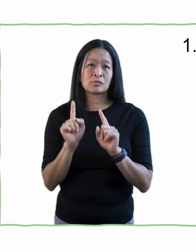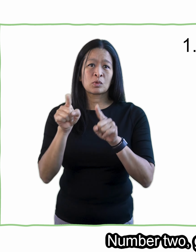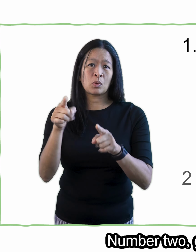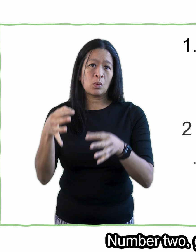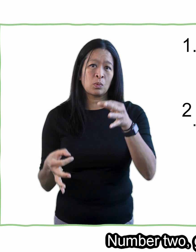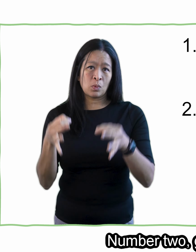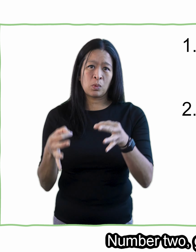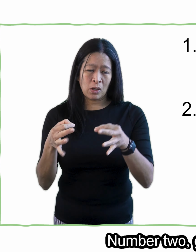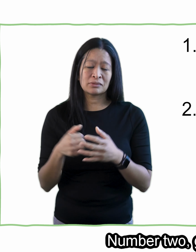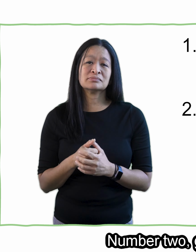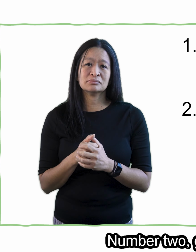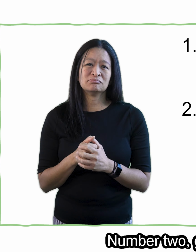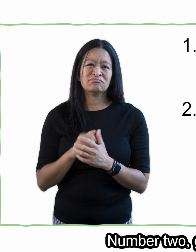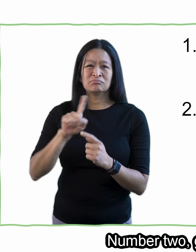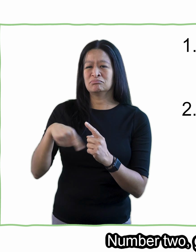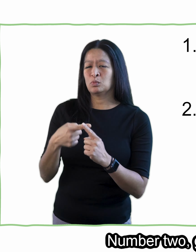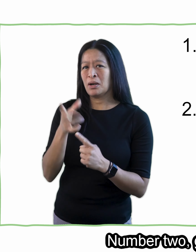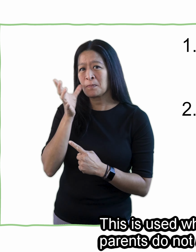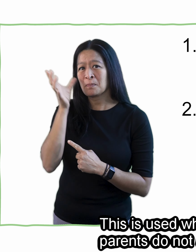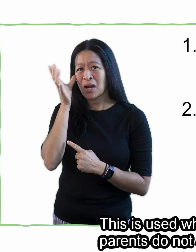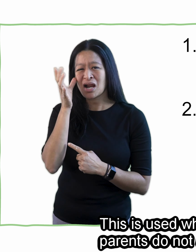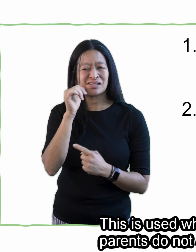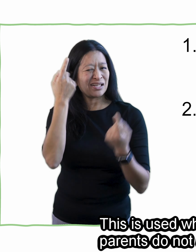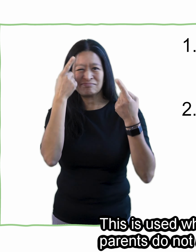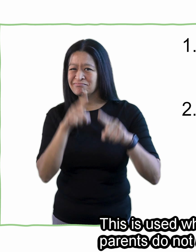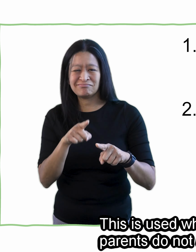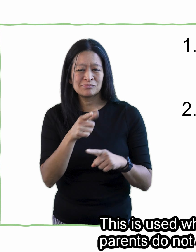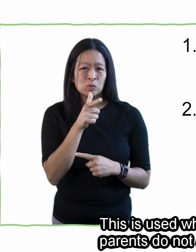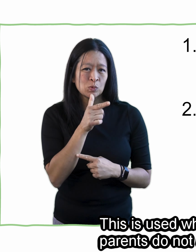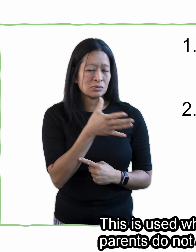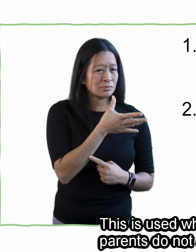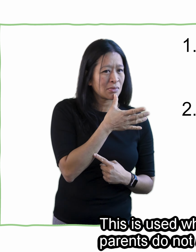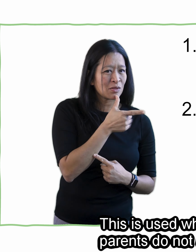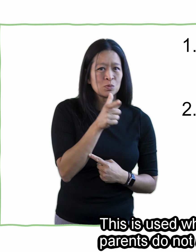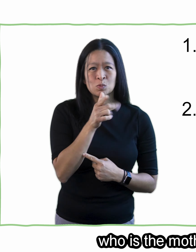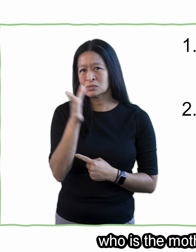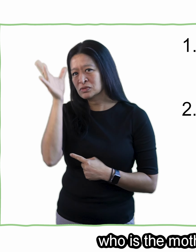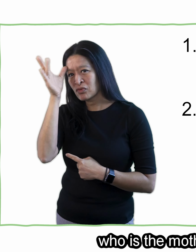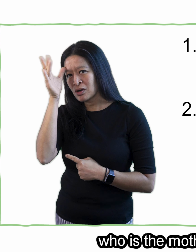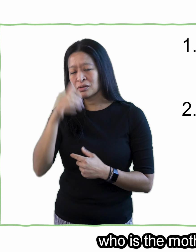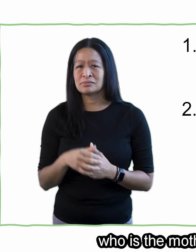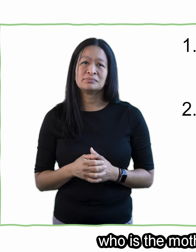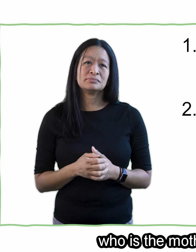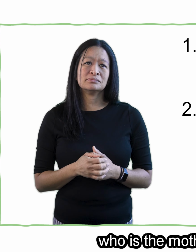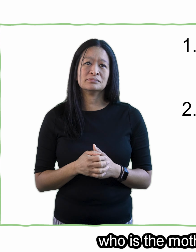Number 2, go to court. This is used when the parents do not agree about who is the mother or father.